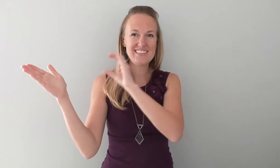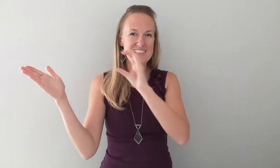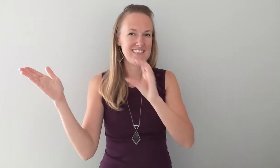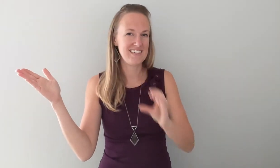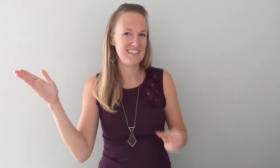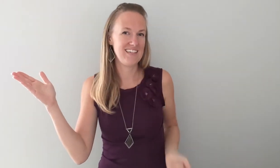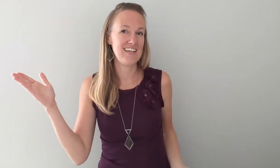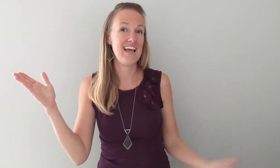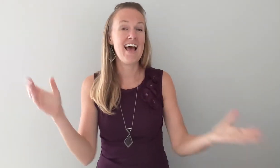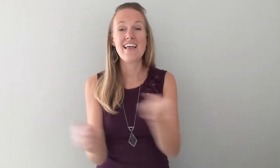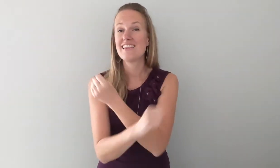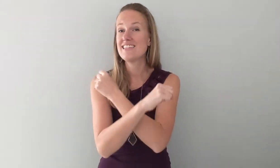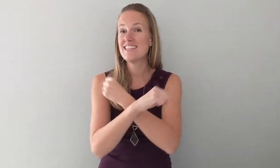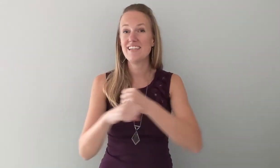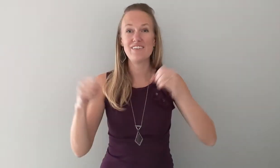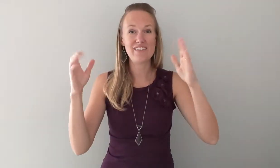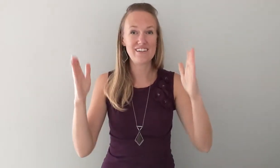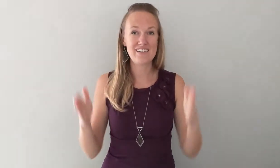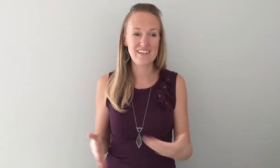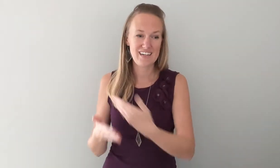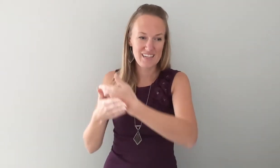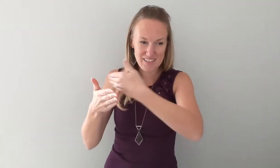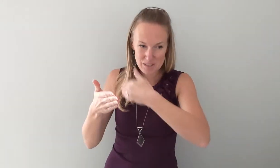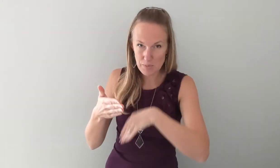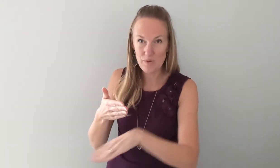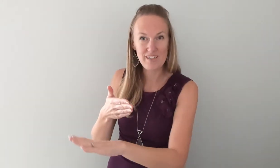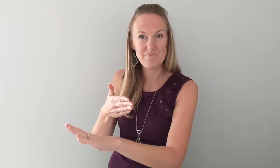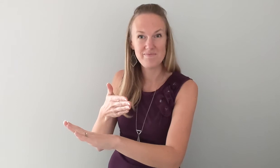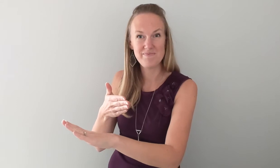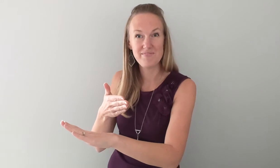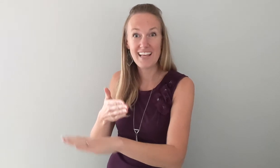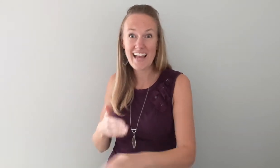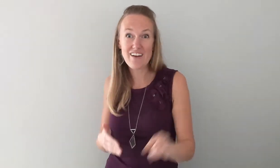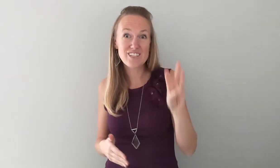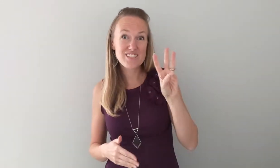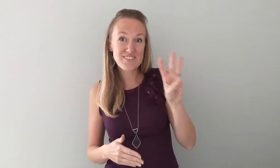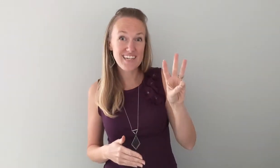Christ the Savior is born. Now verse 3.